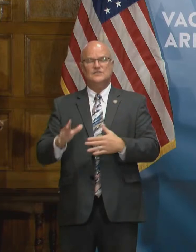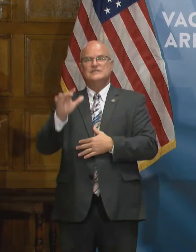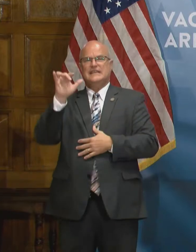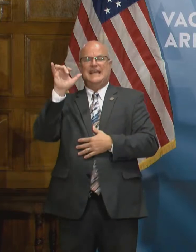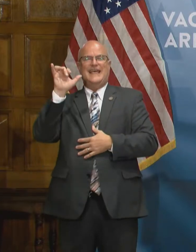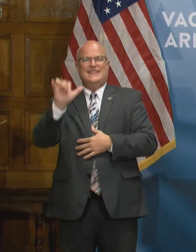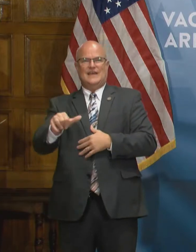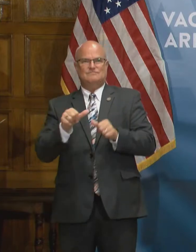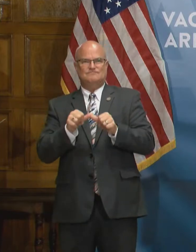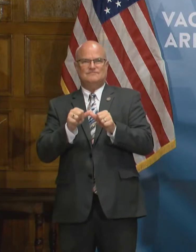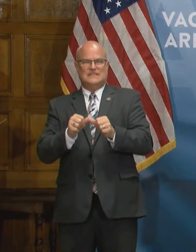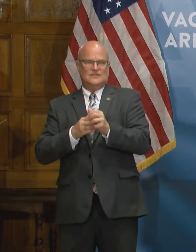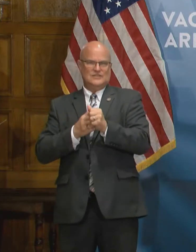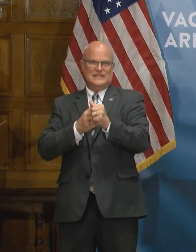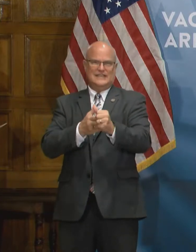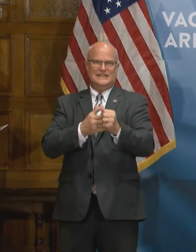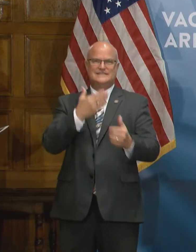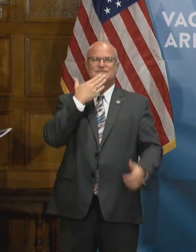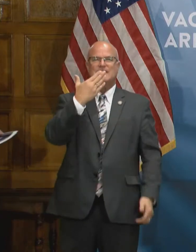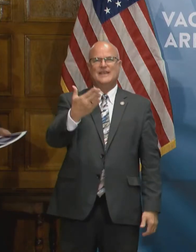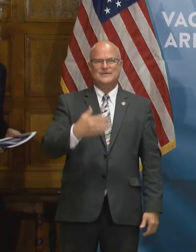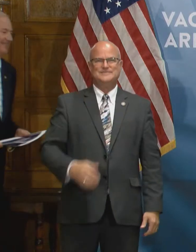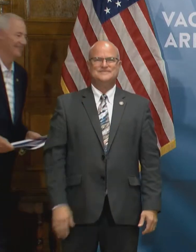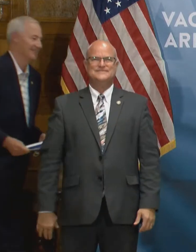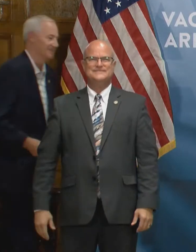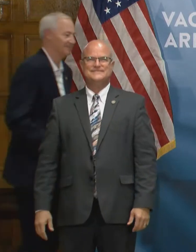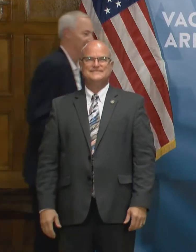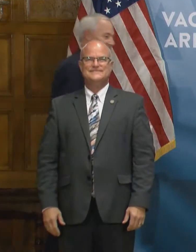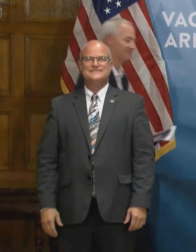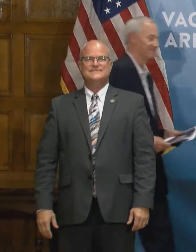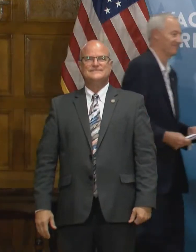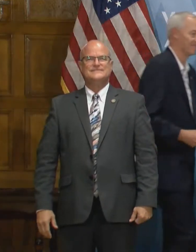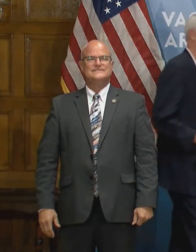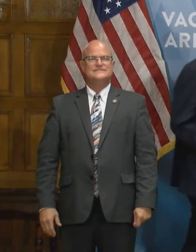going to continue to lead us. Thank you.